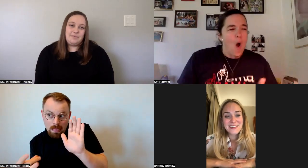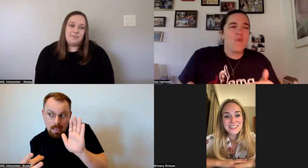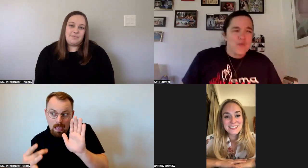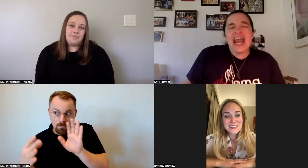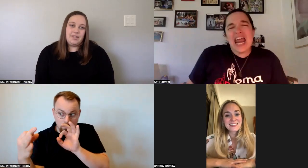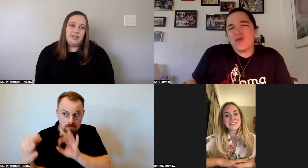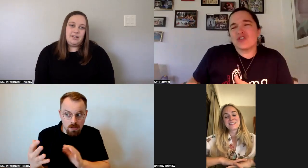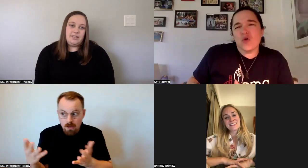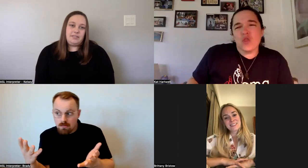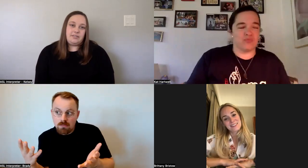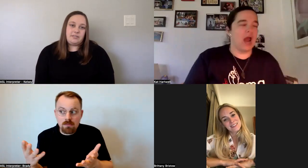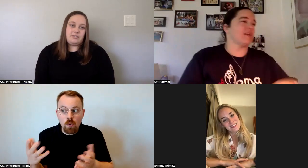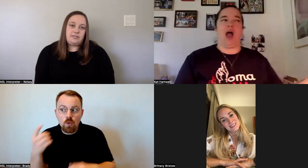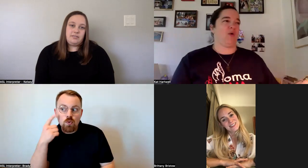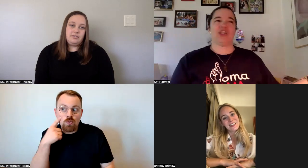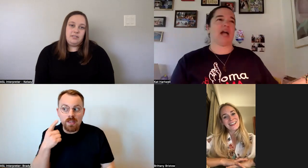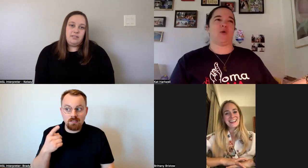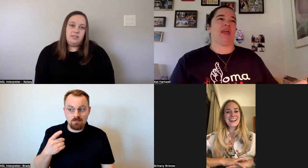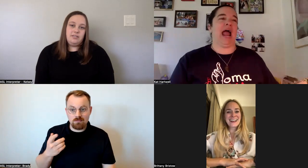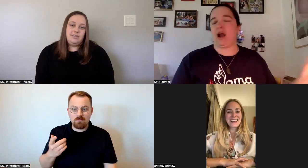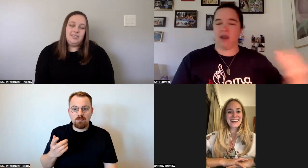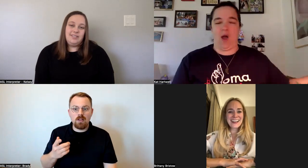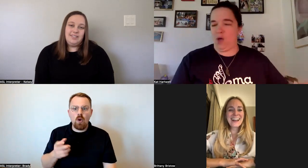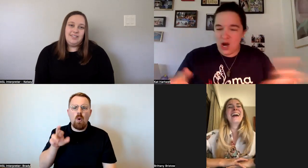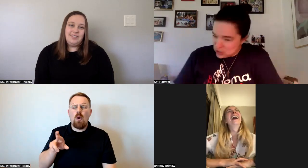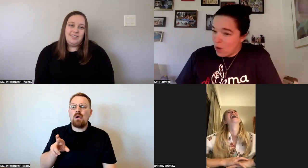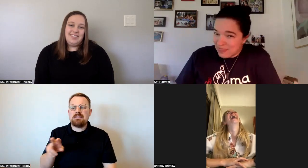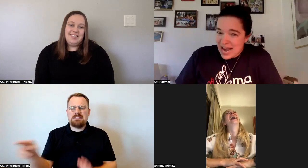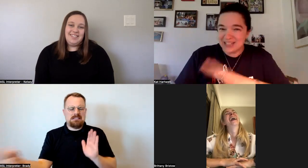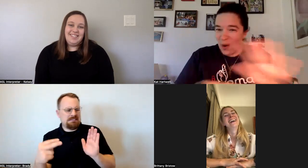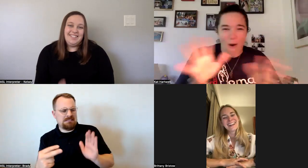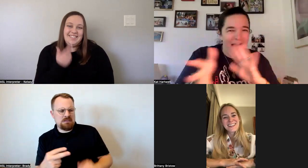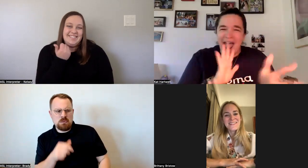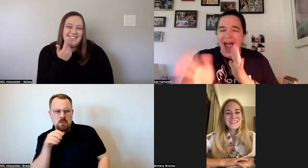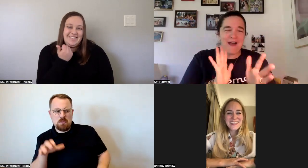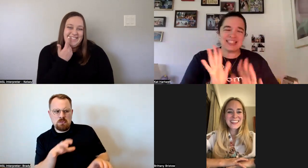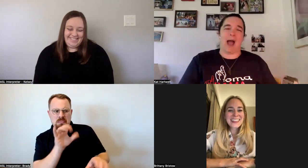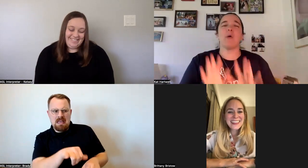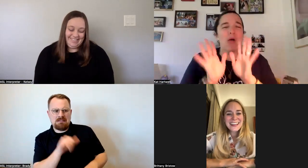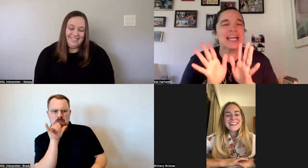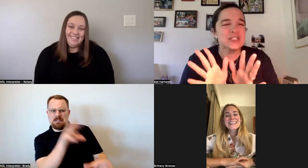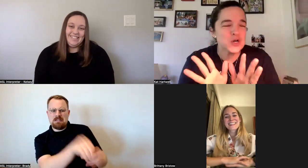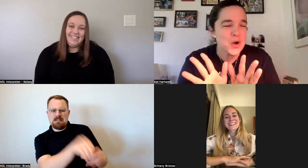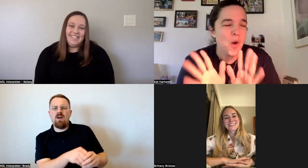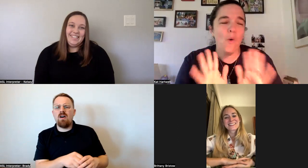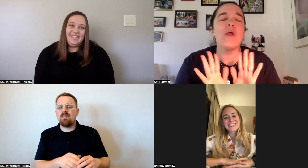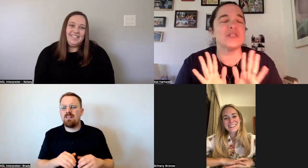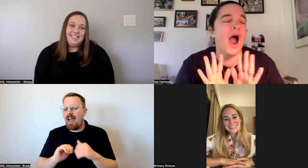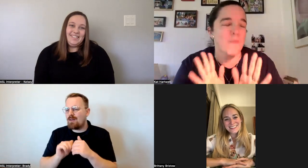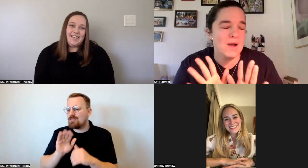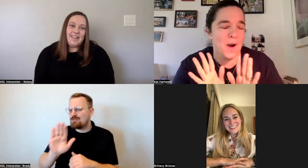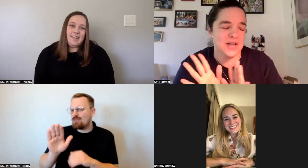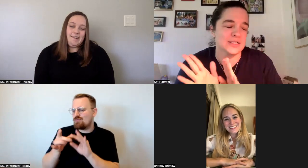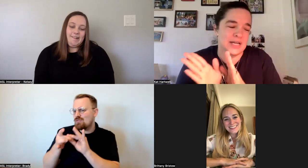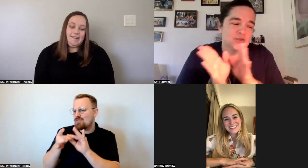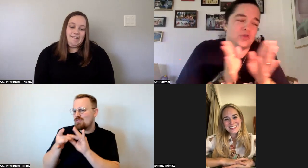like, oh, Brit, you should do the Brit. No, you're not doing that. No, you're doing this. Or how is that? I'm related to the, we will